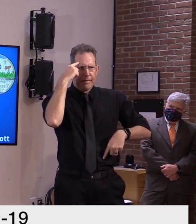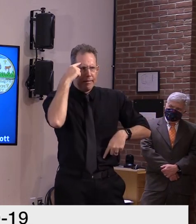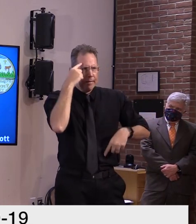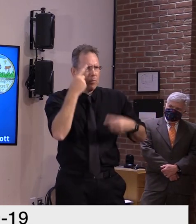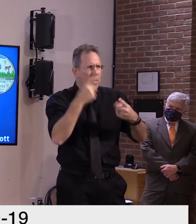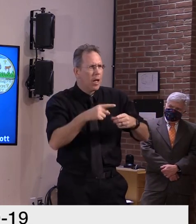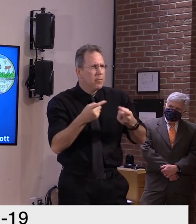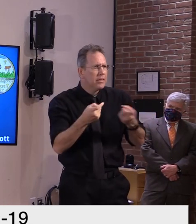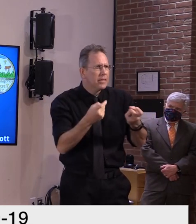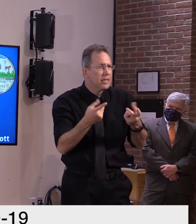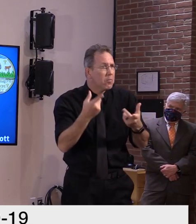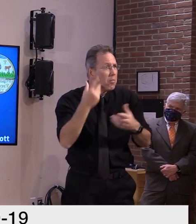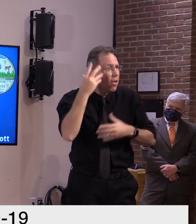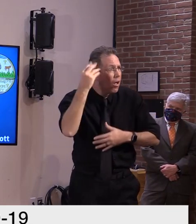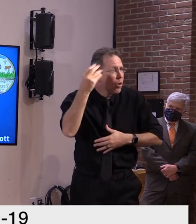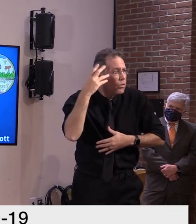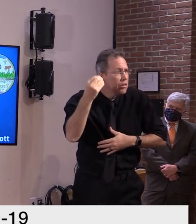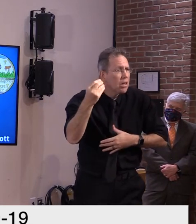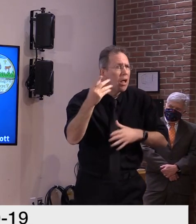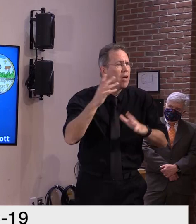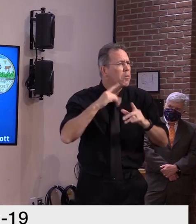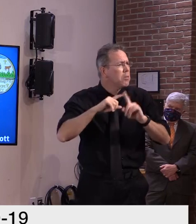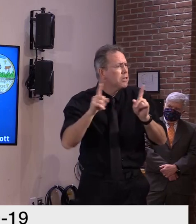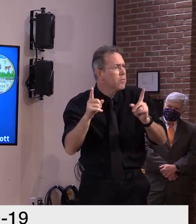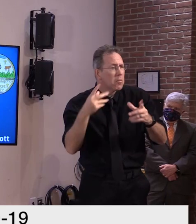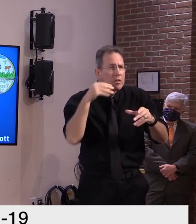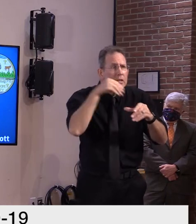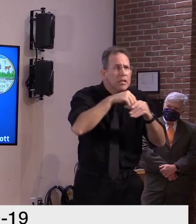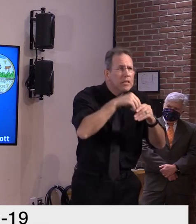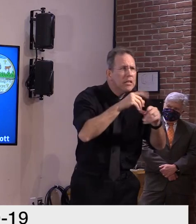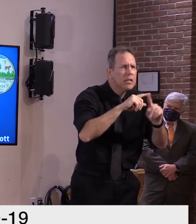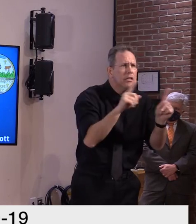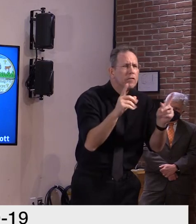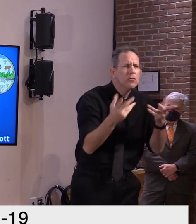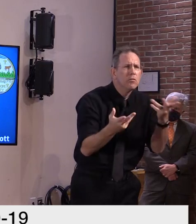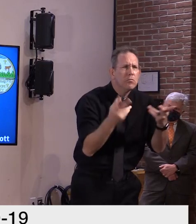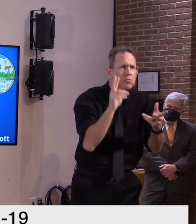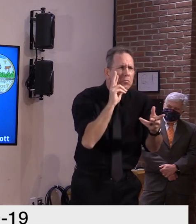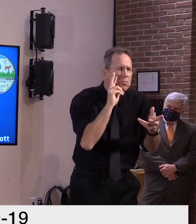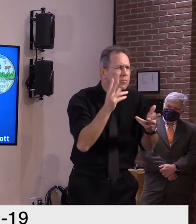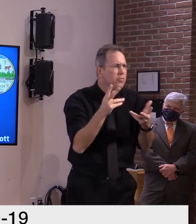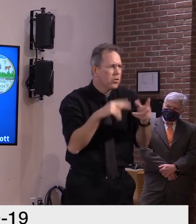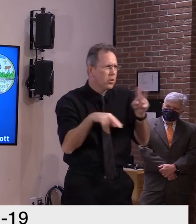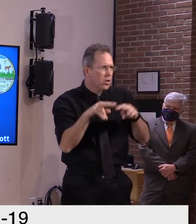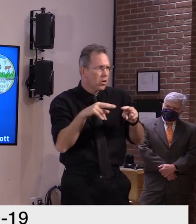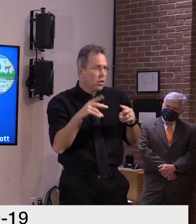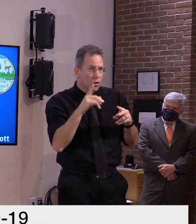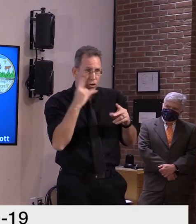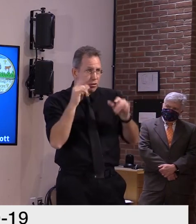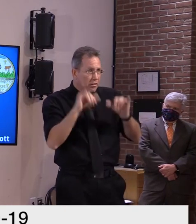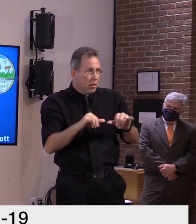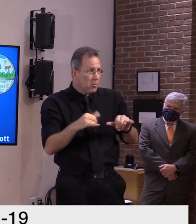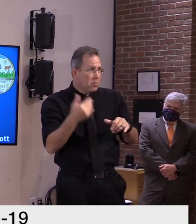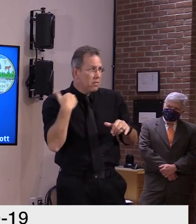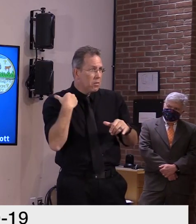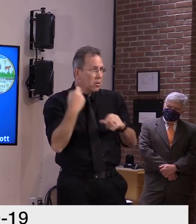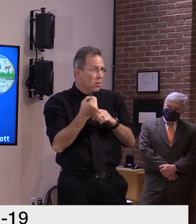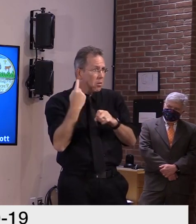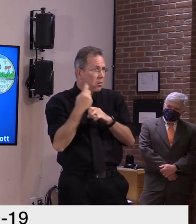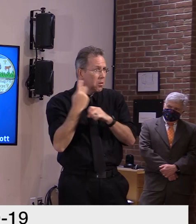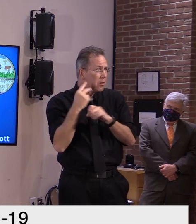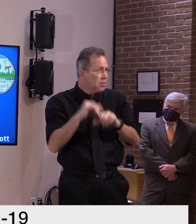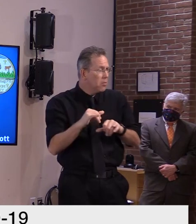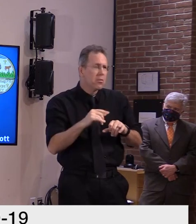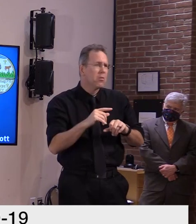that. And there is a way to do it. However, the way to do it is not the way we've done it every year for the last century. It's going to